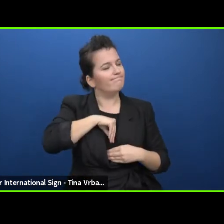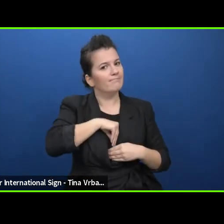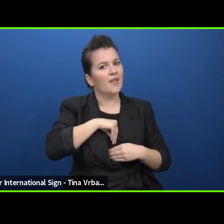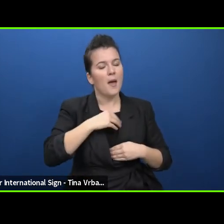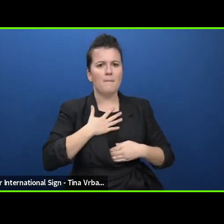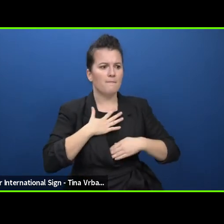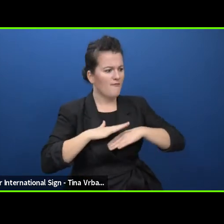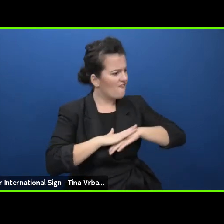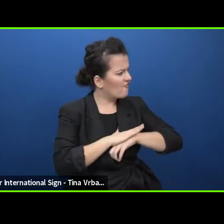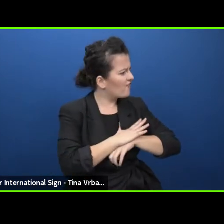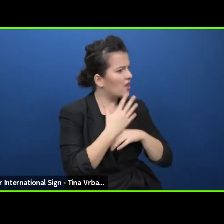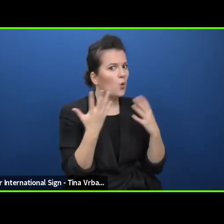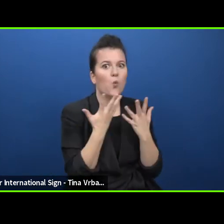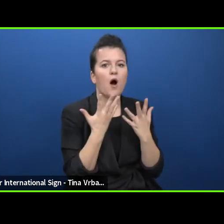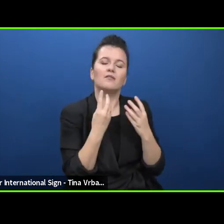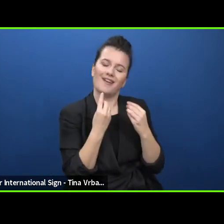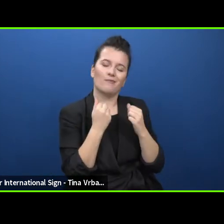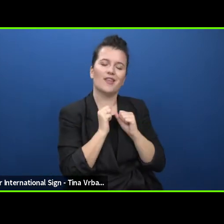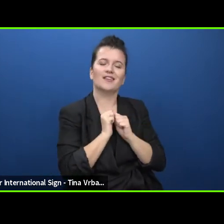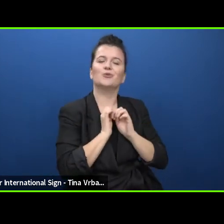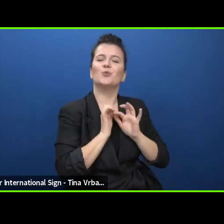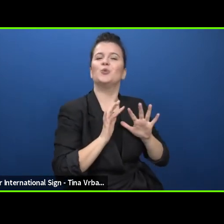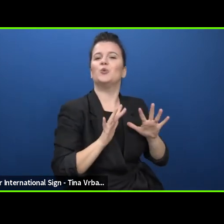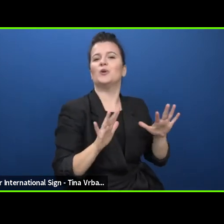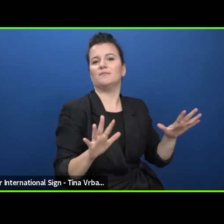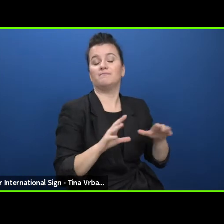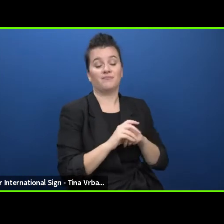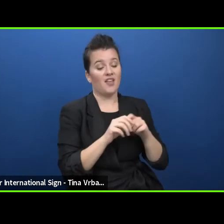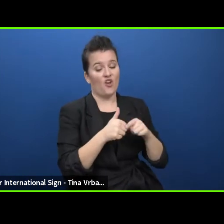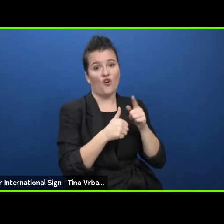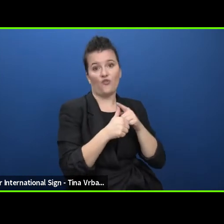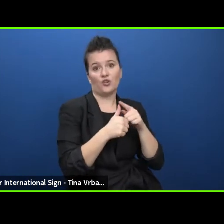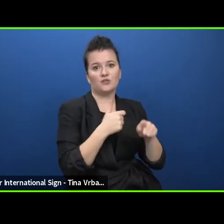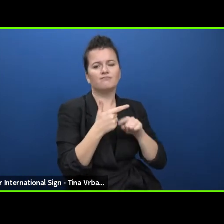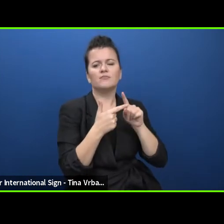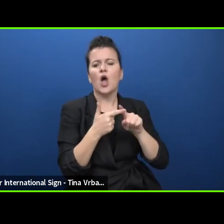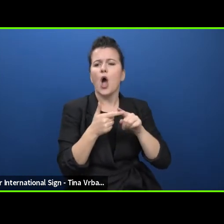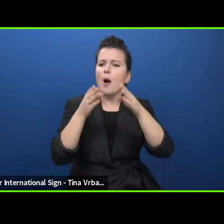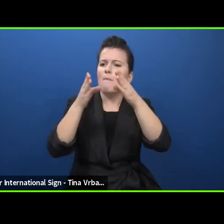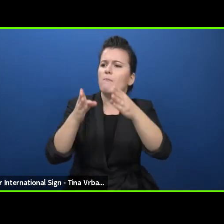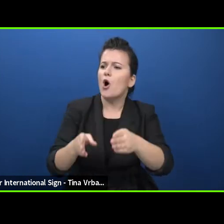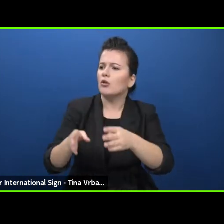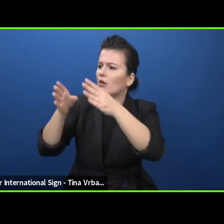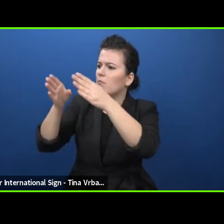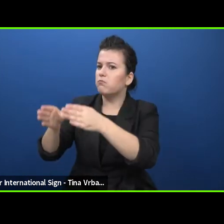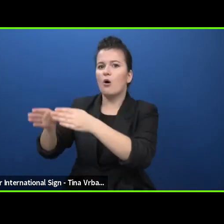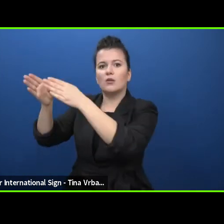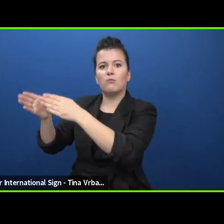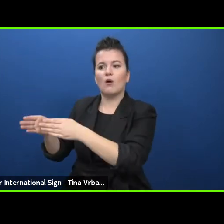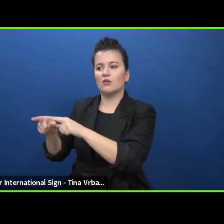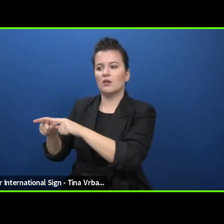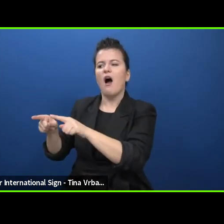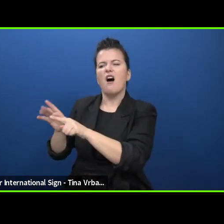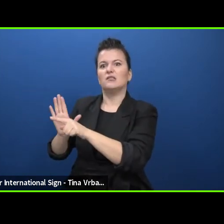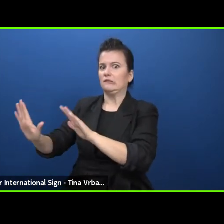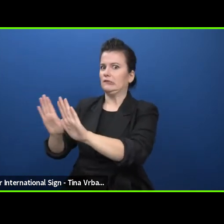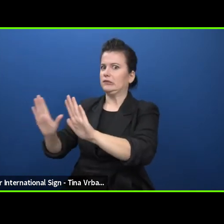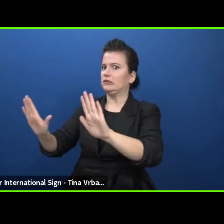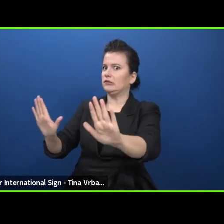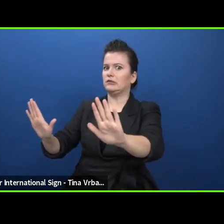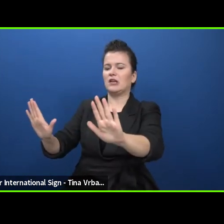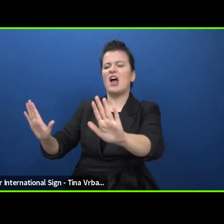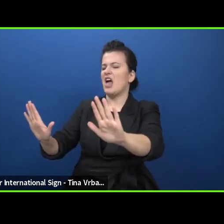so corrupt. Second, bodies of the others. You simply cannot trust them. They are no